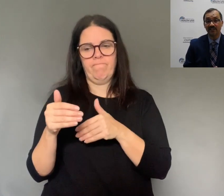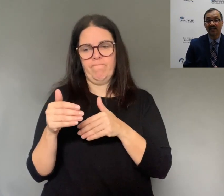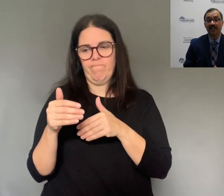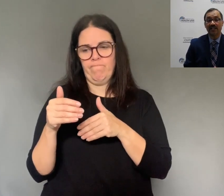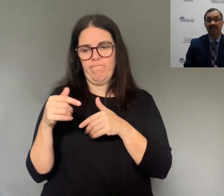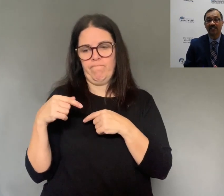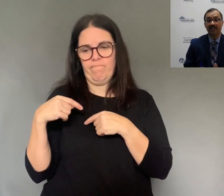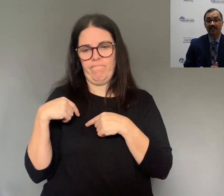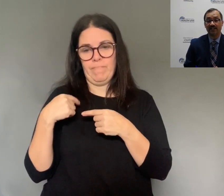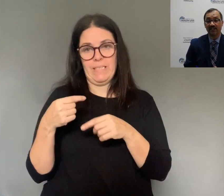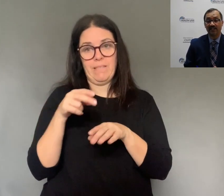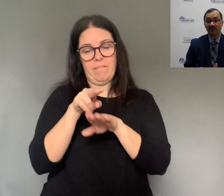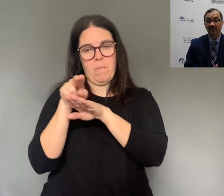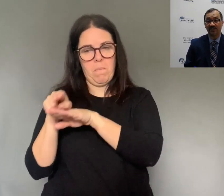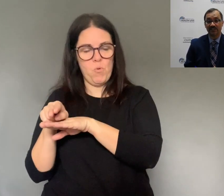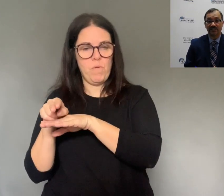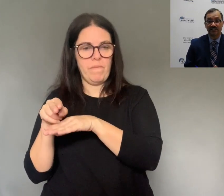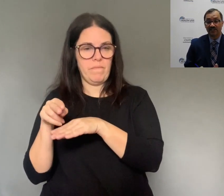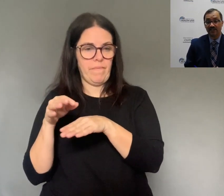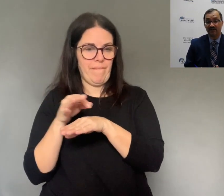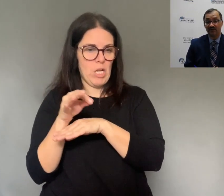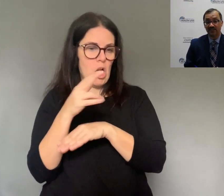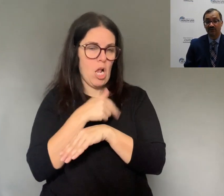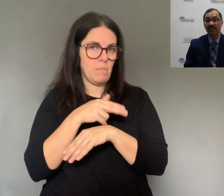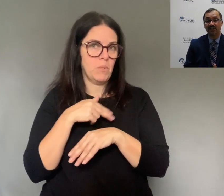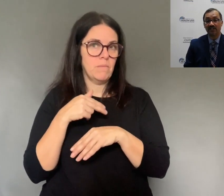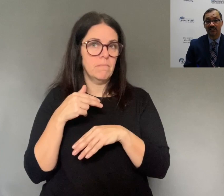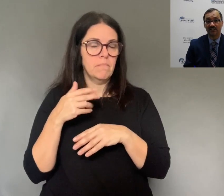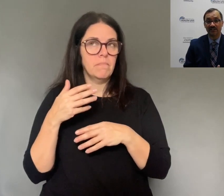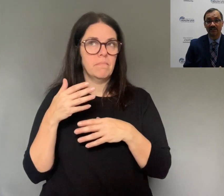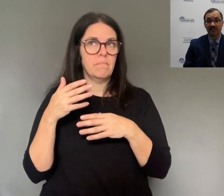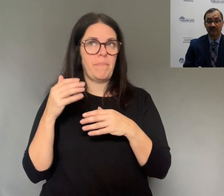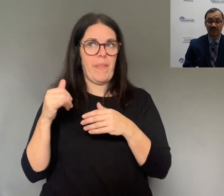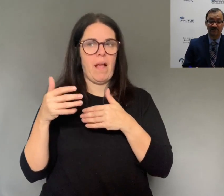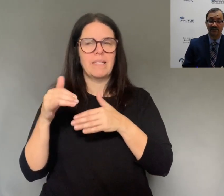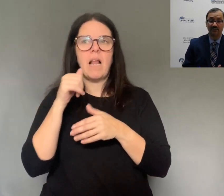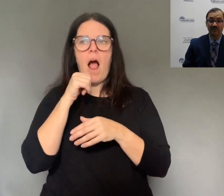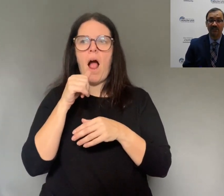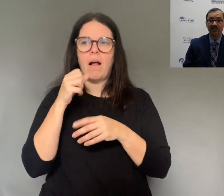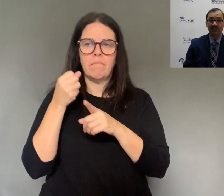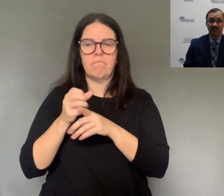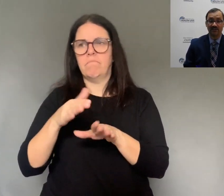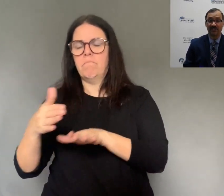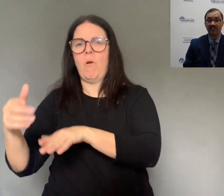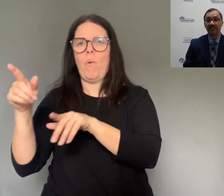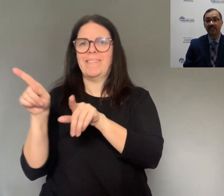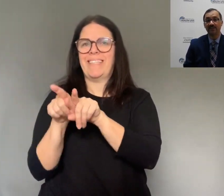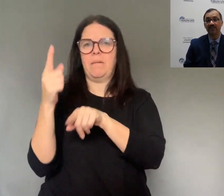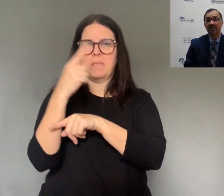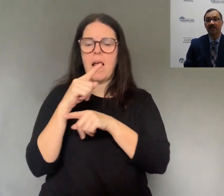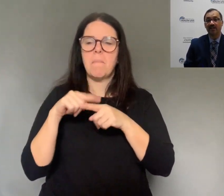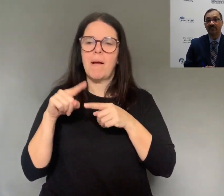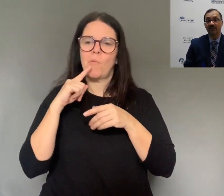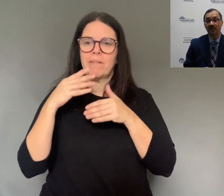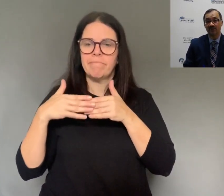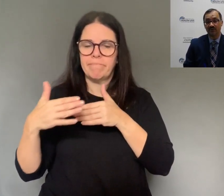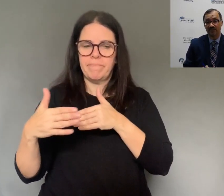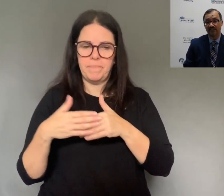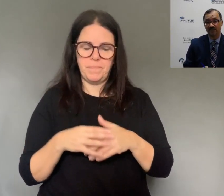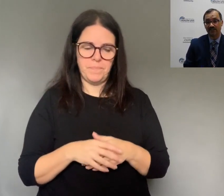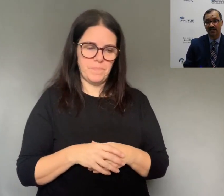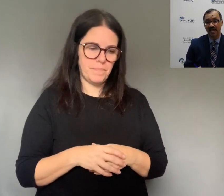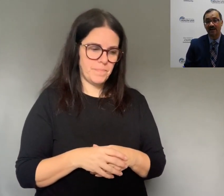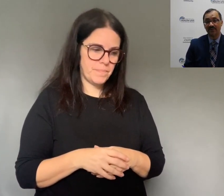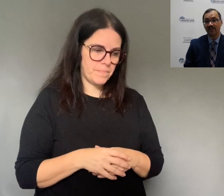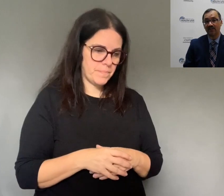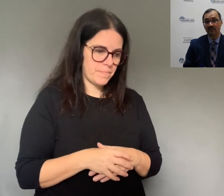loss. And it was a tragic loss to the community. That's all I can say. But those